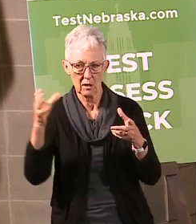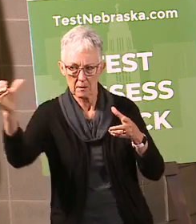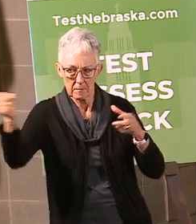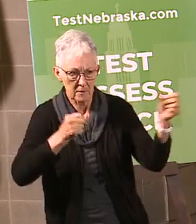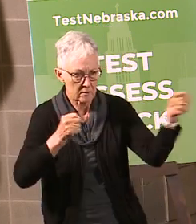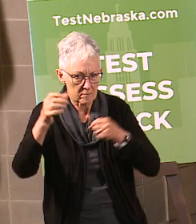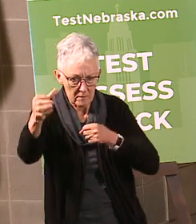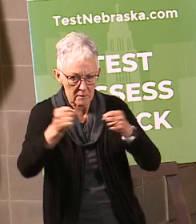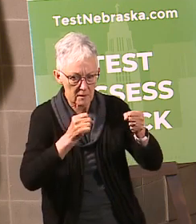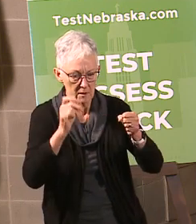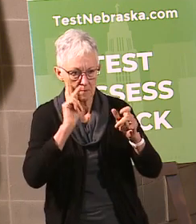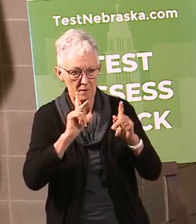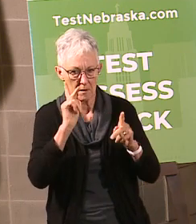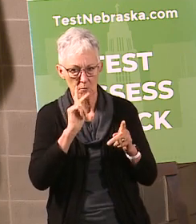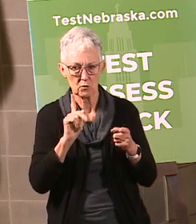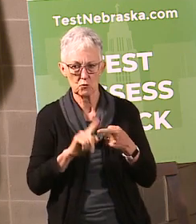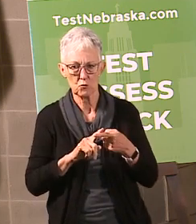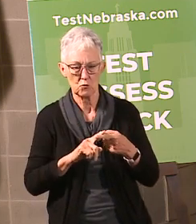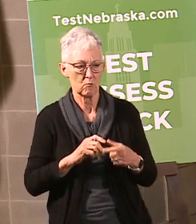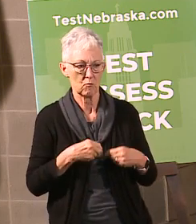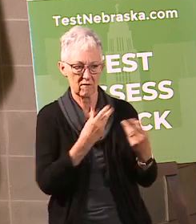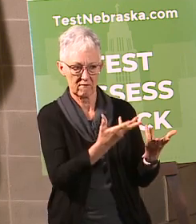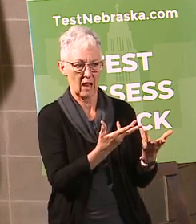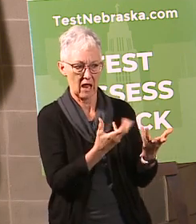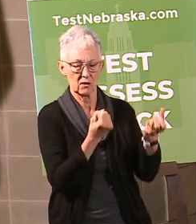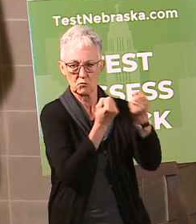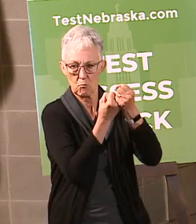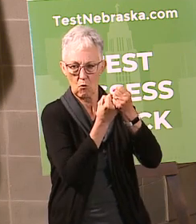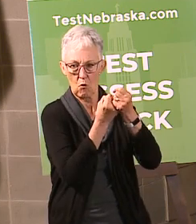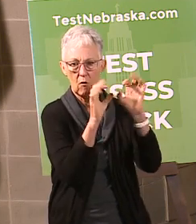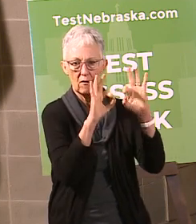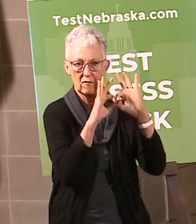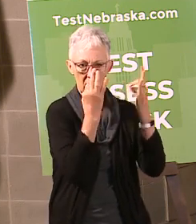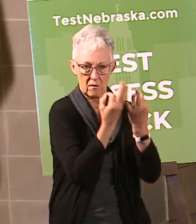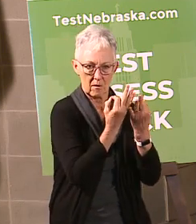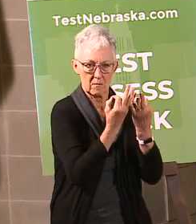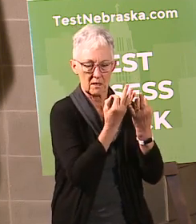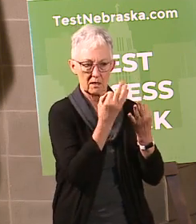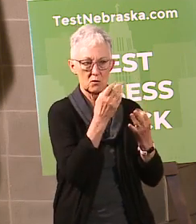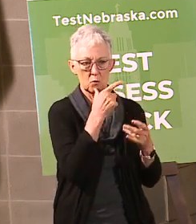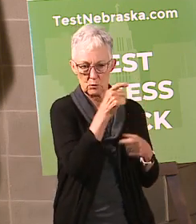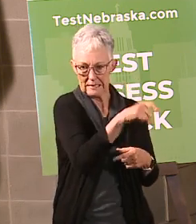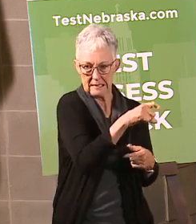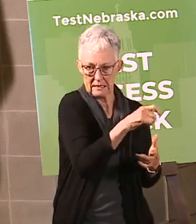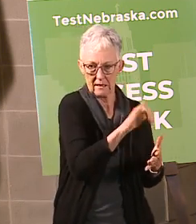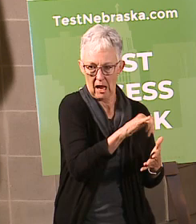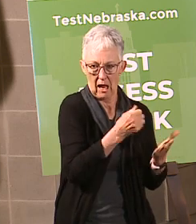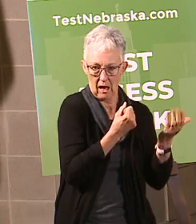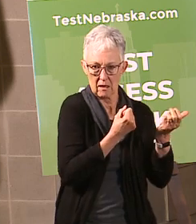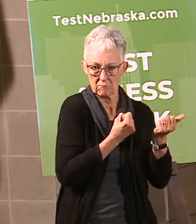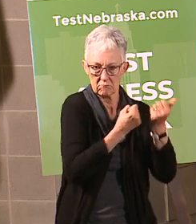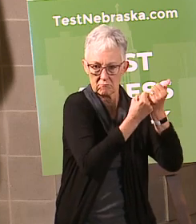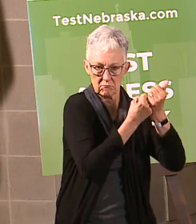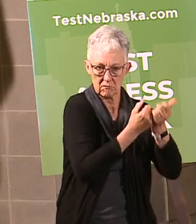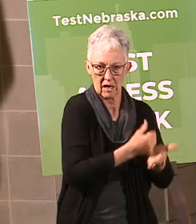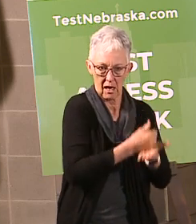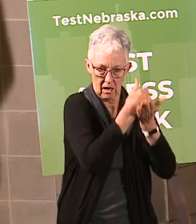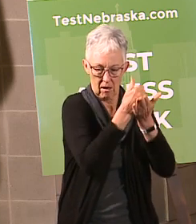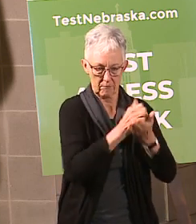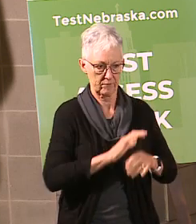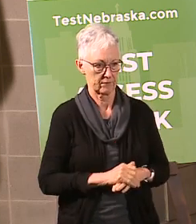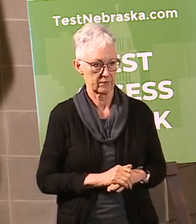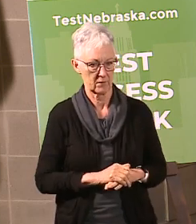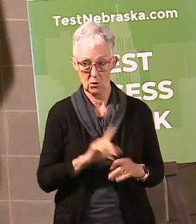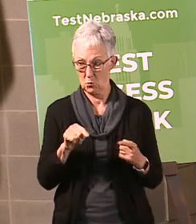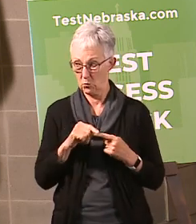prevention, support, and services for families. So community-based, prevention, collaboration. And when I first started this whole First Lady gig, I